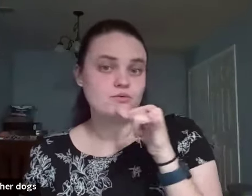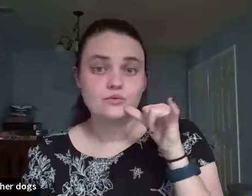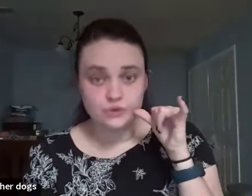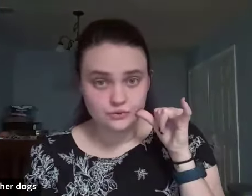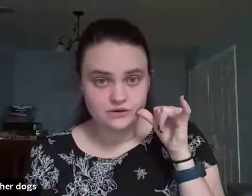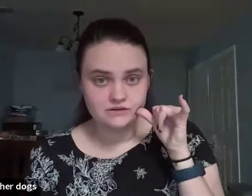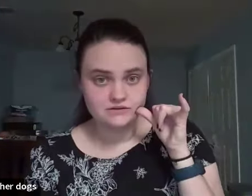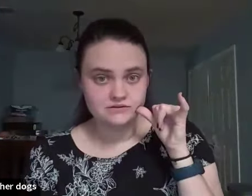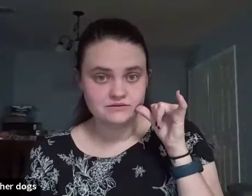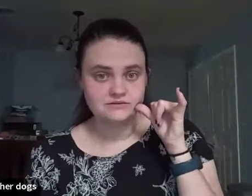rude,